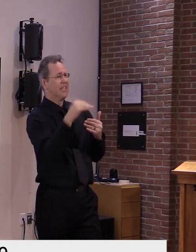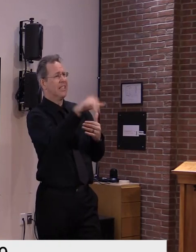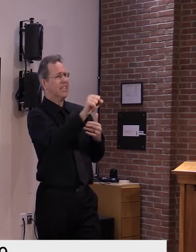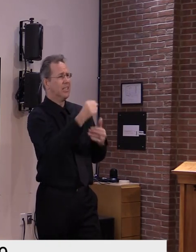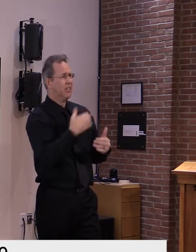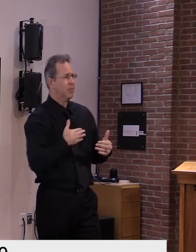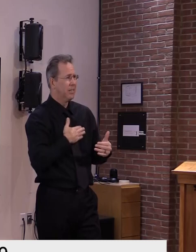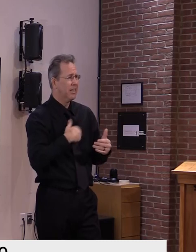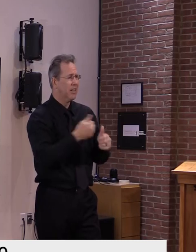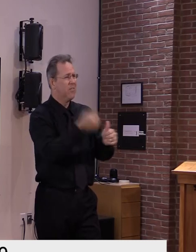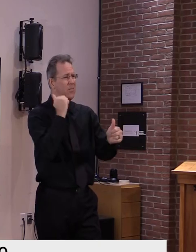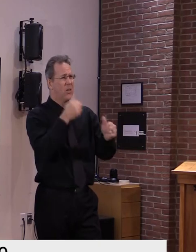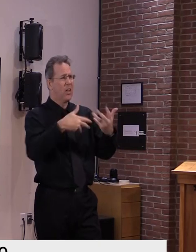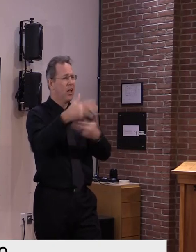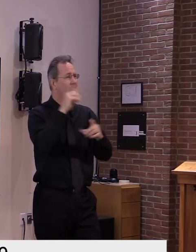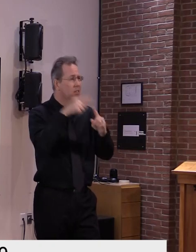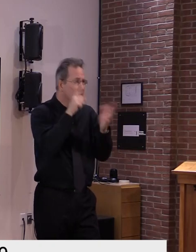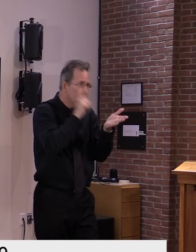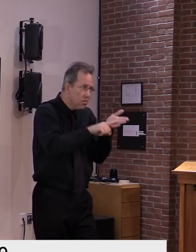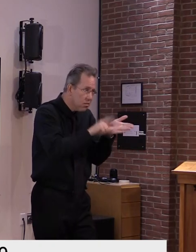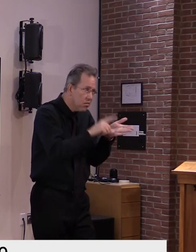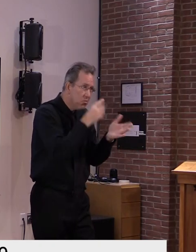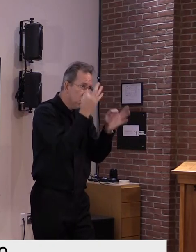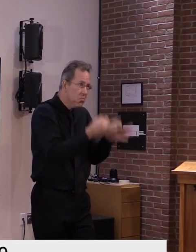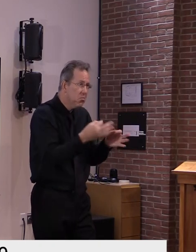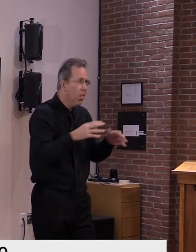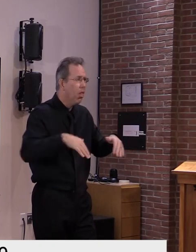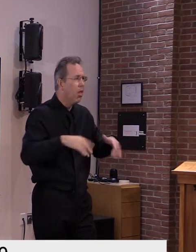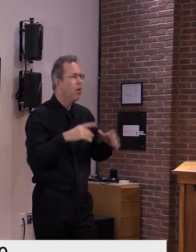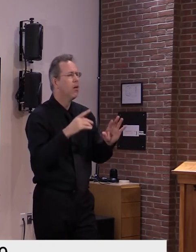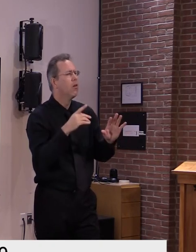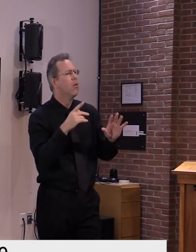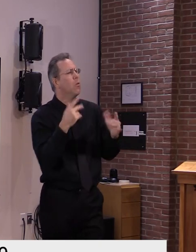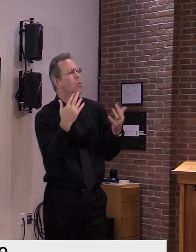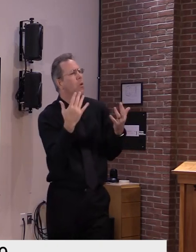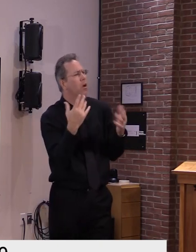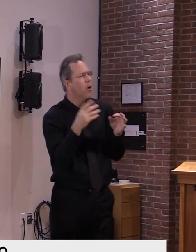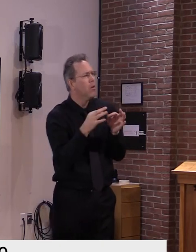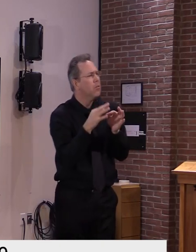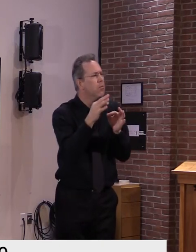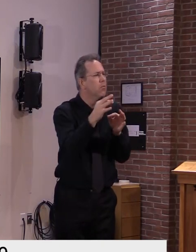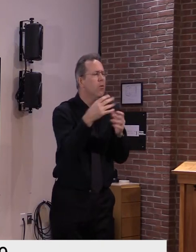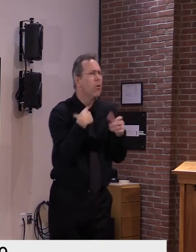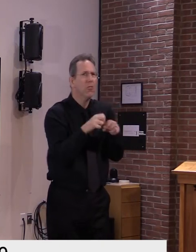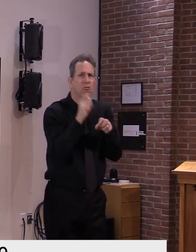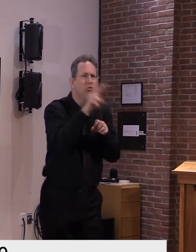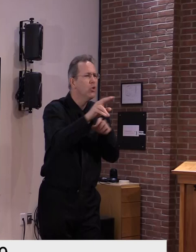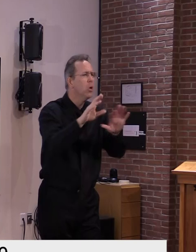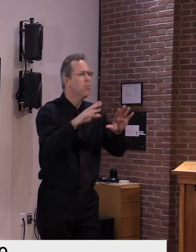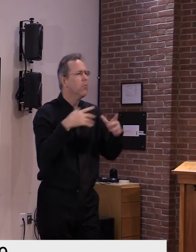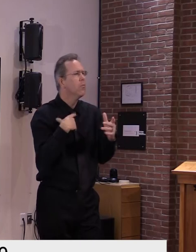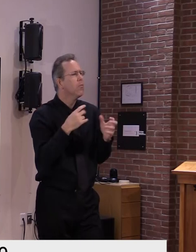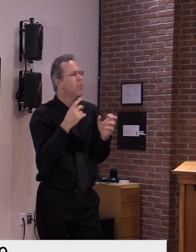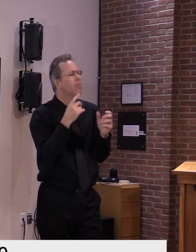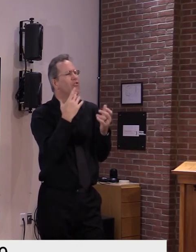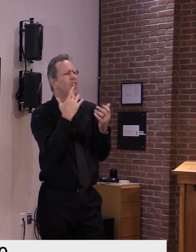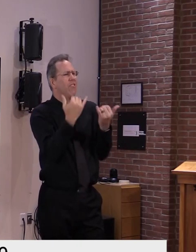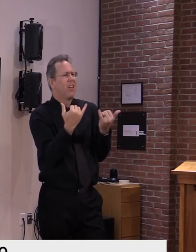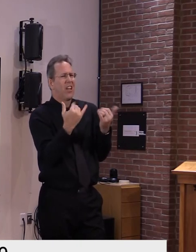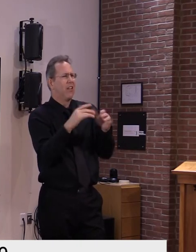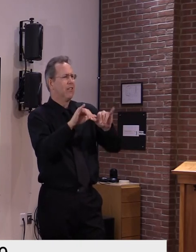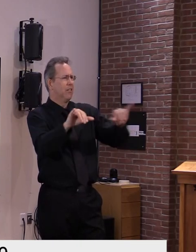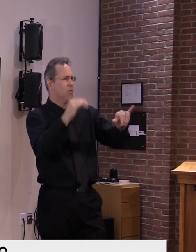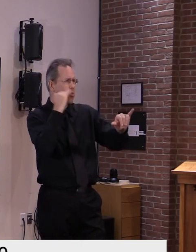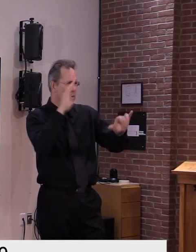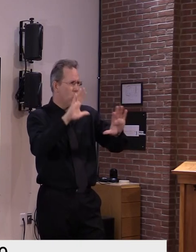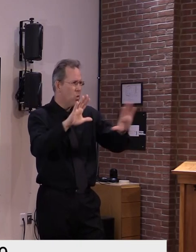made the decision weeks ago that for the next 5 months, you're not going to social gatherings. That's not true. We're really